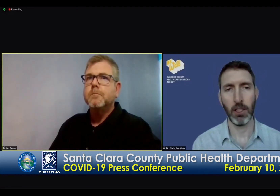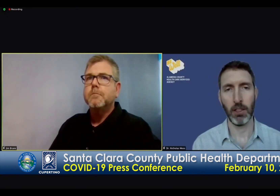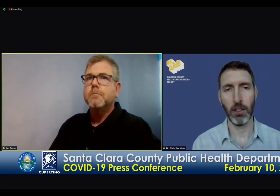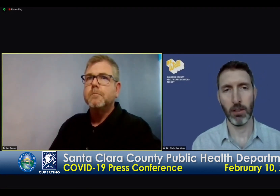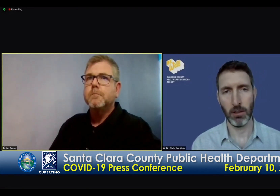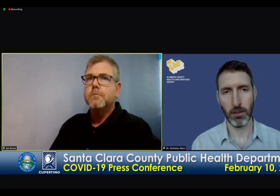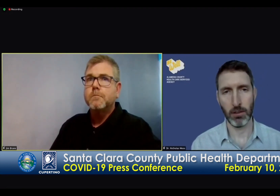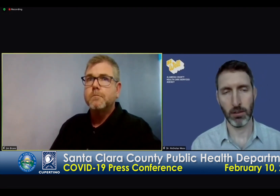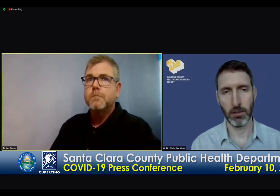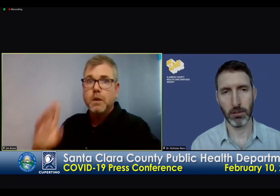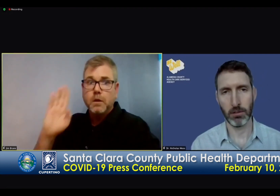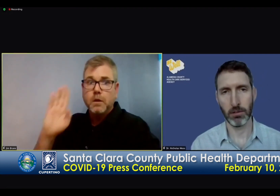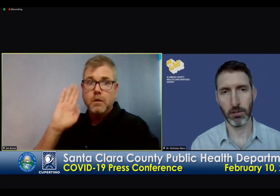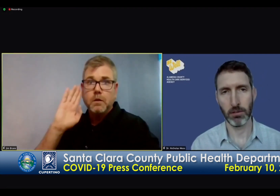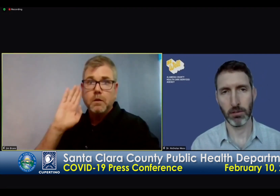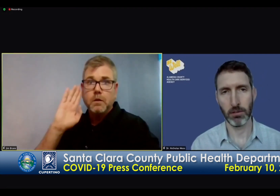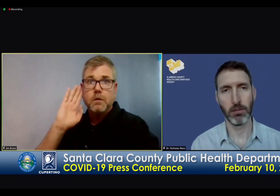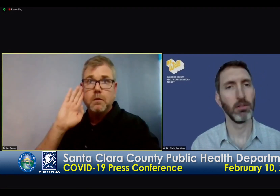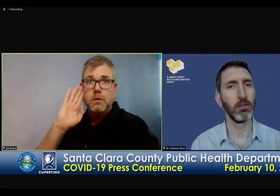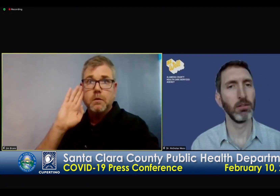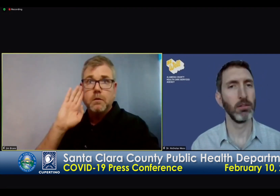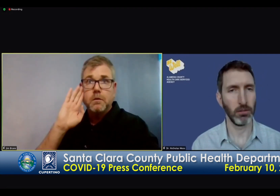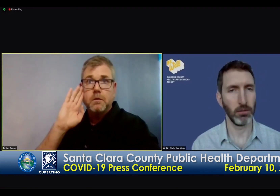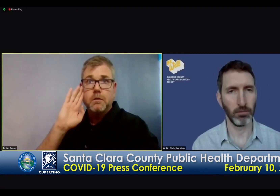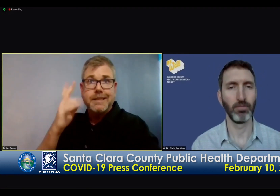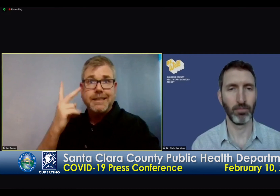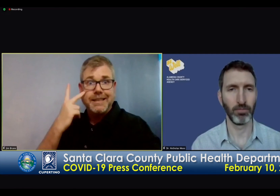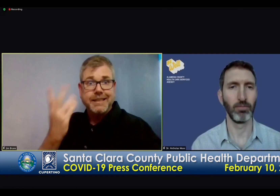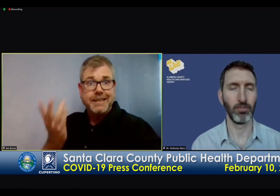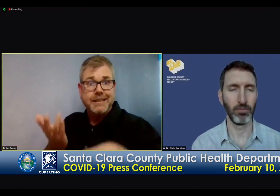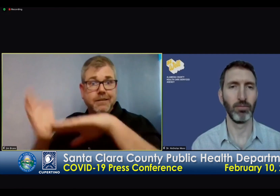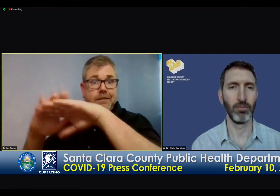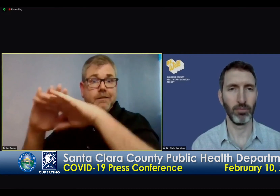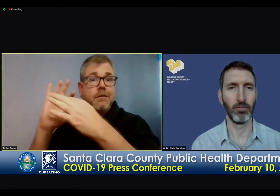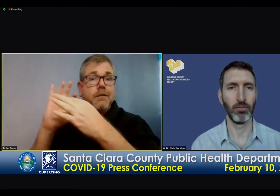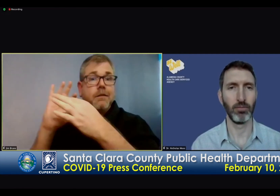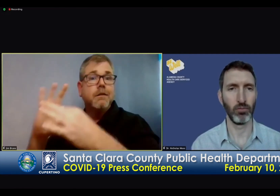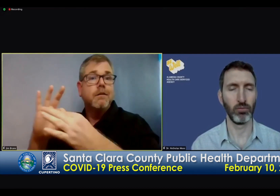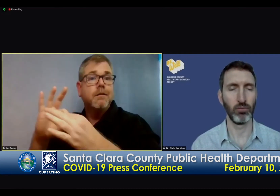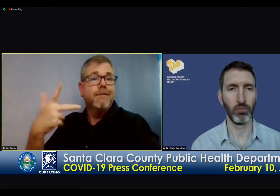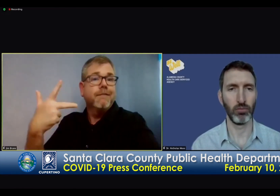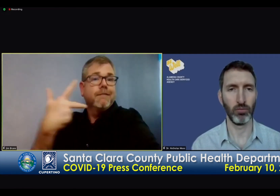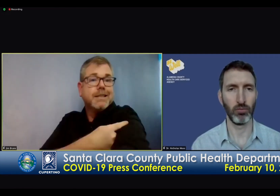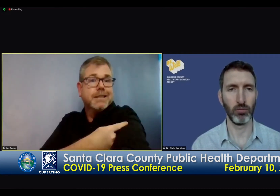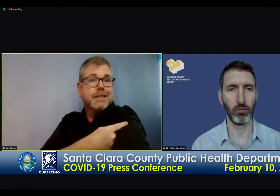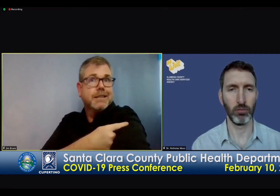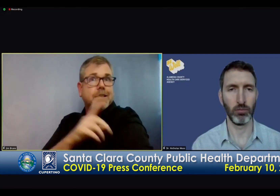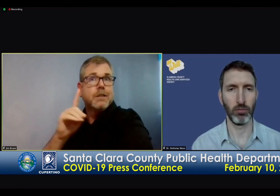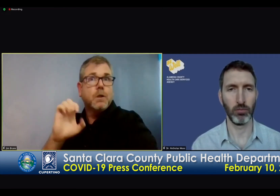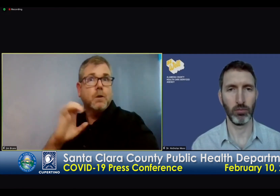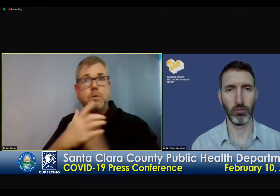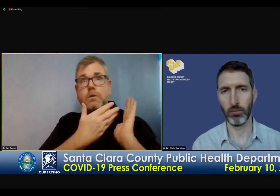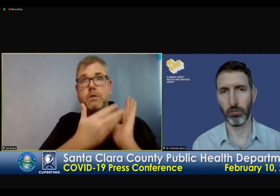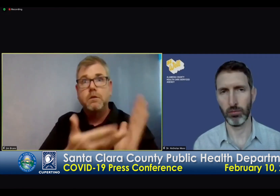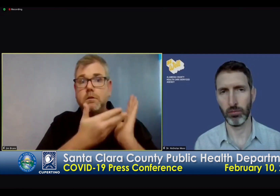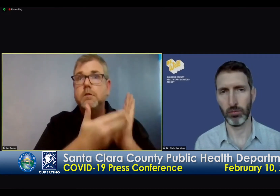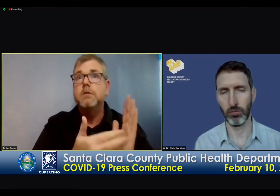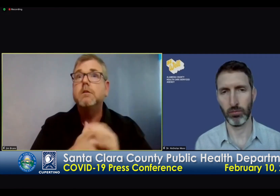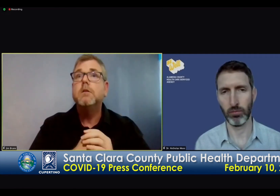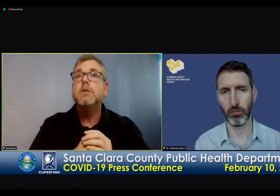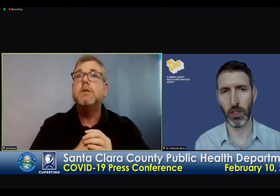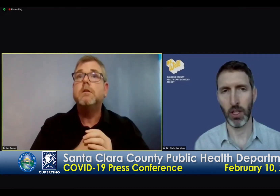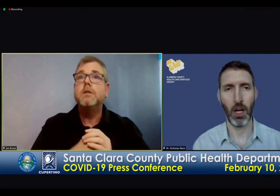mean, instead of just giving out the single doses first before completing one vaccination with 2